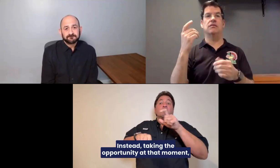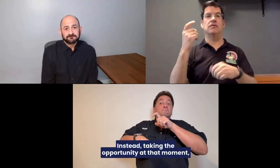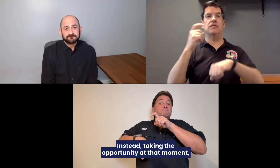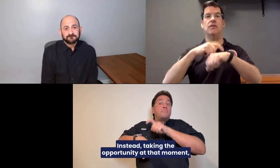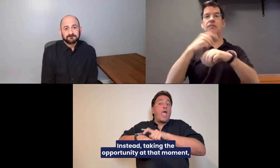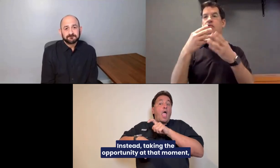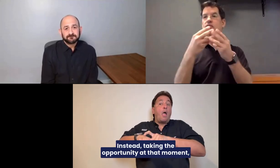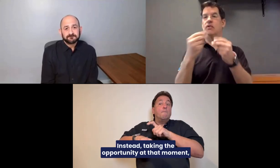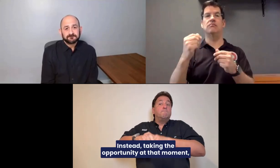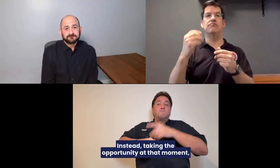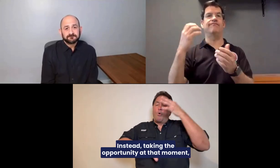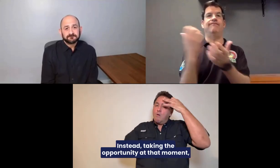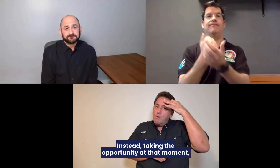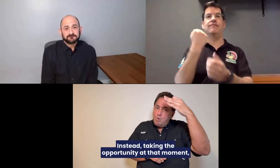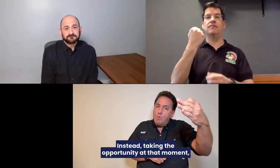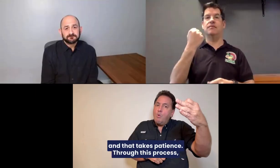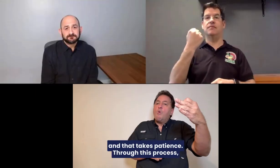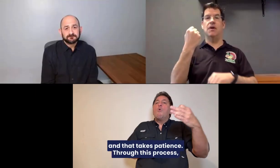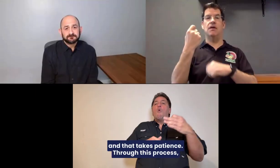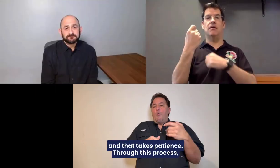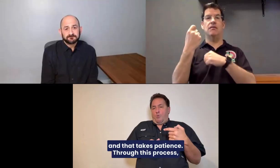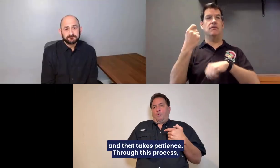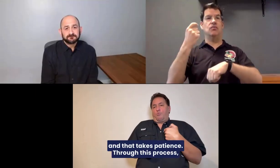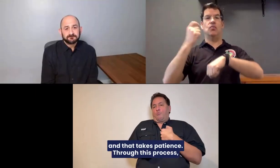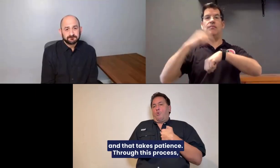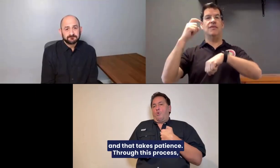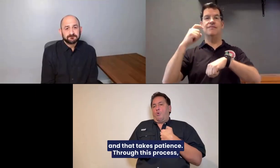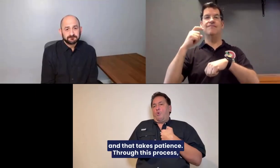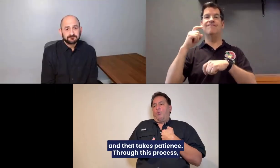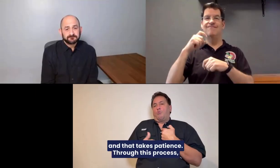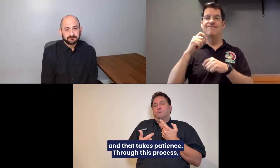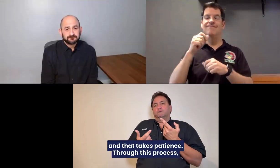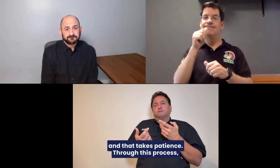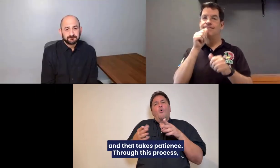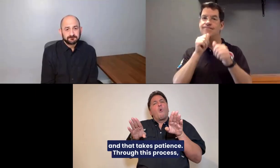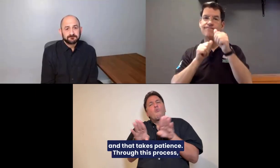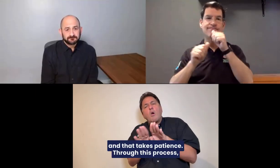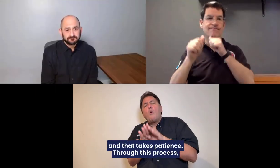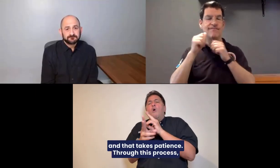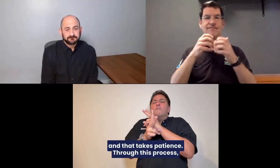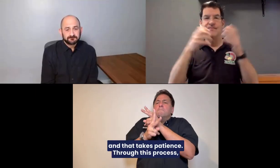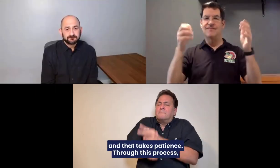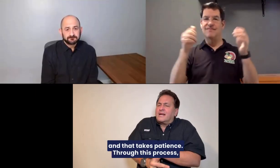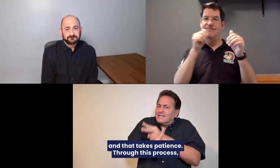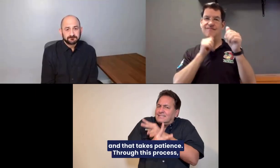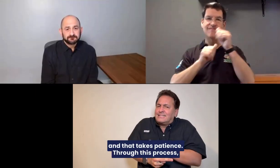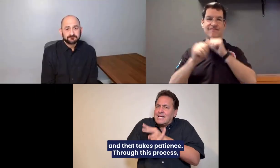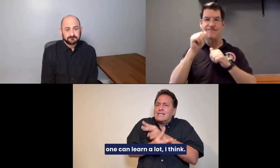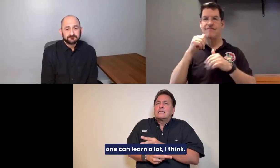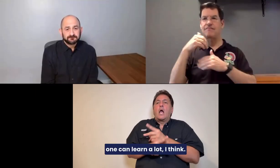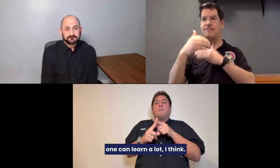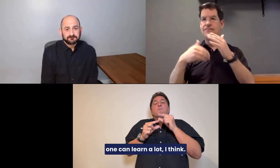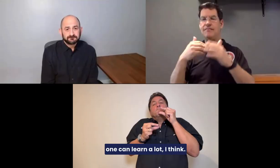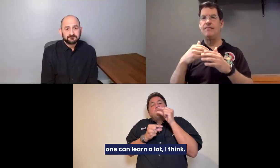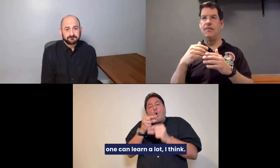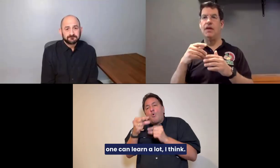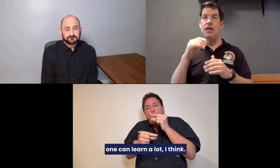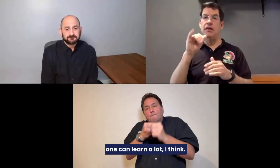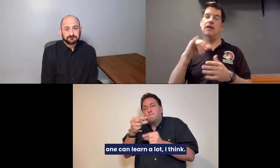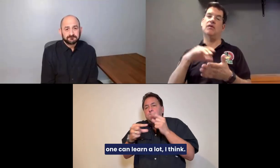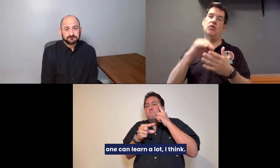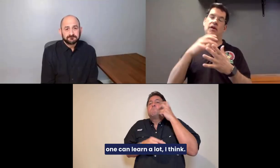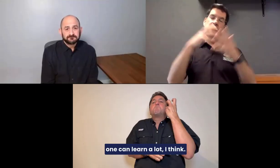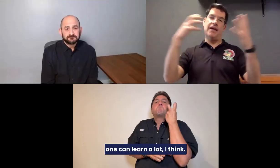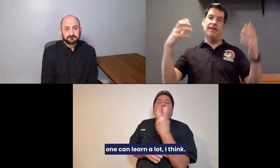opportunity at that moment, and that takes patience. Through this process, one can learn a